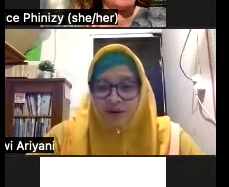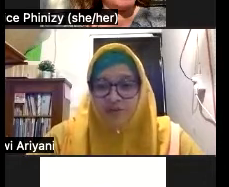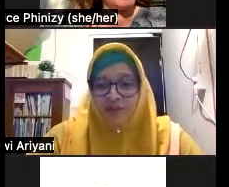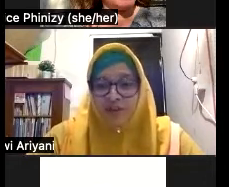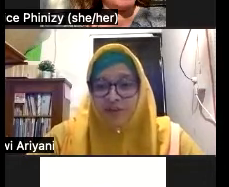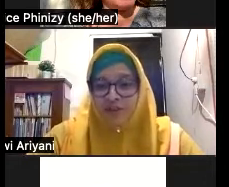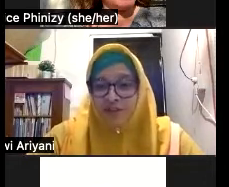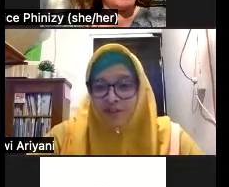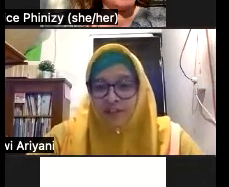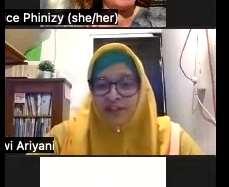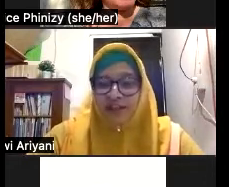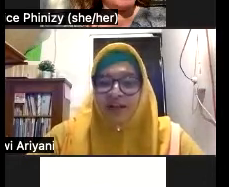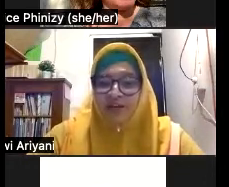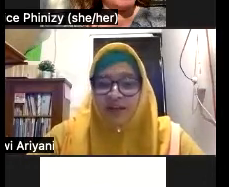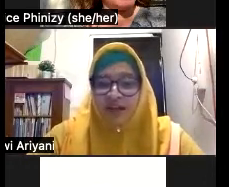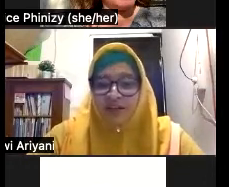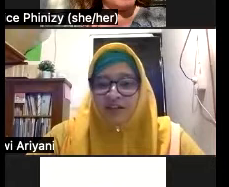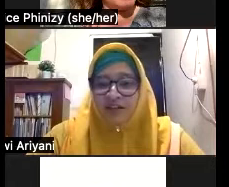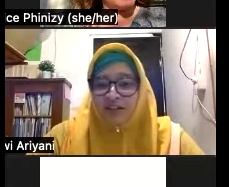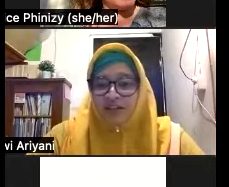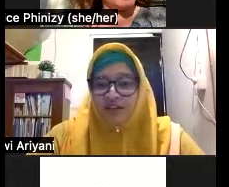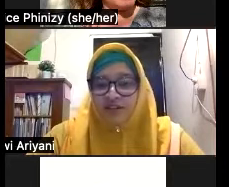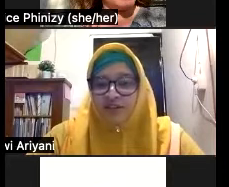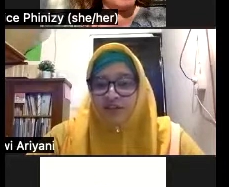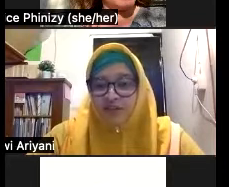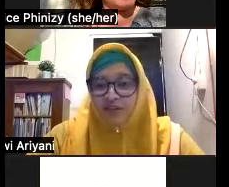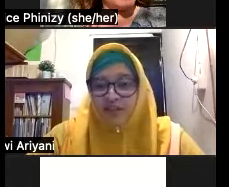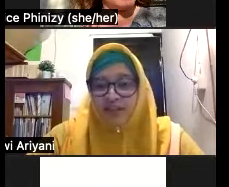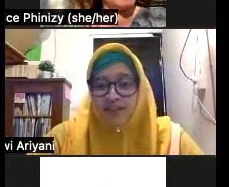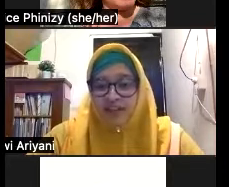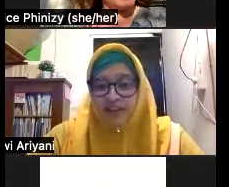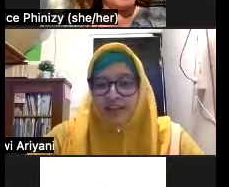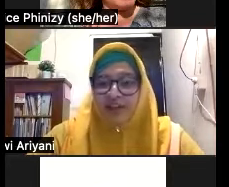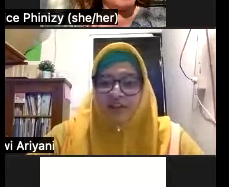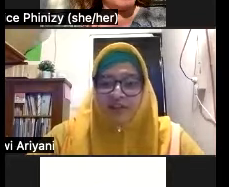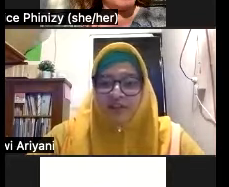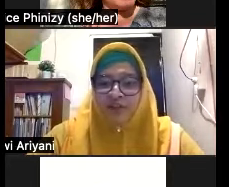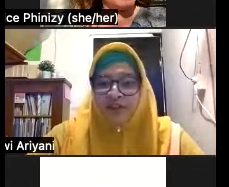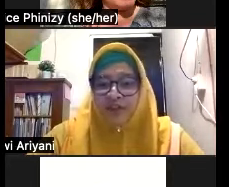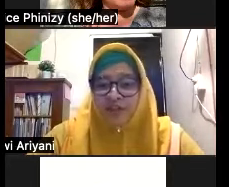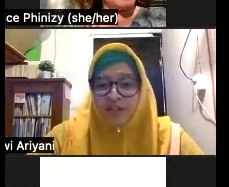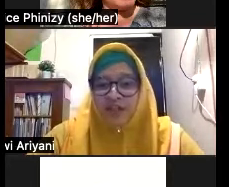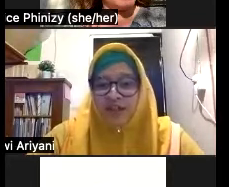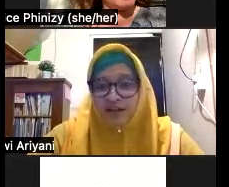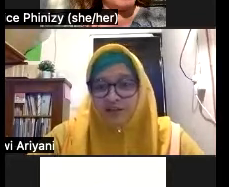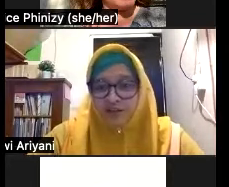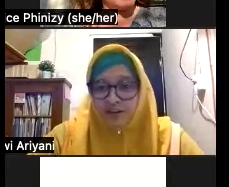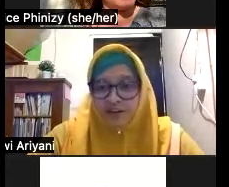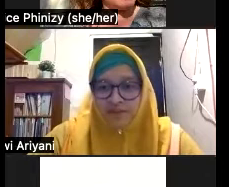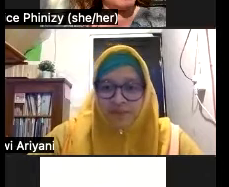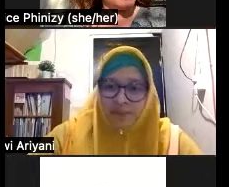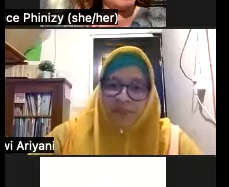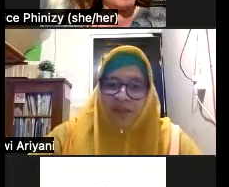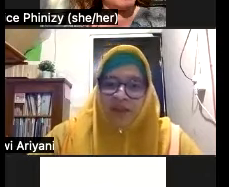chat box for your viewing. You can also adjust your Zoom captioning setting to view the caption in large